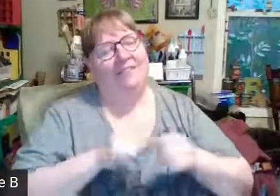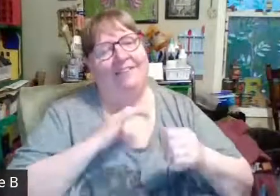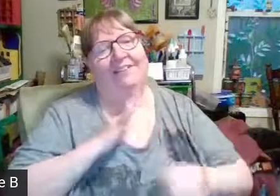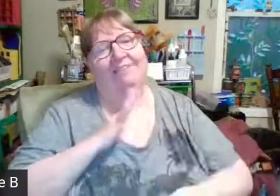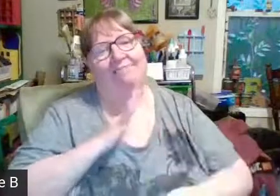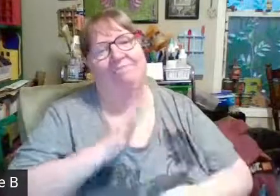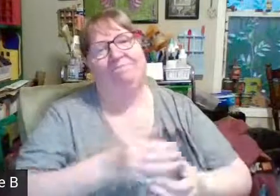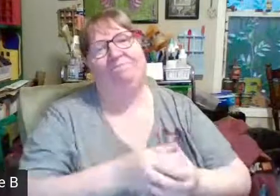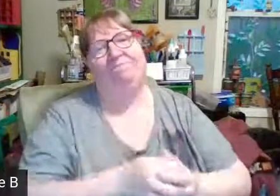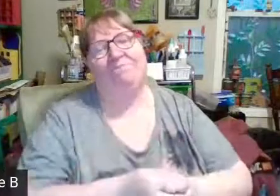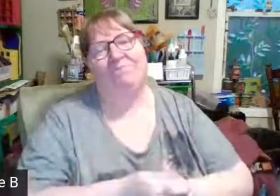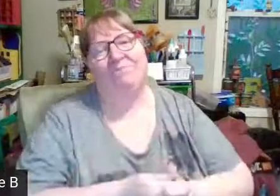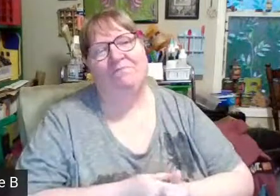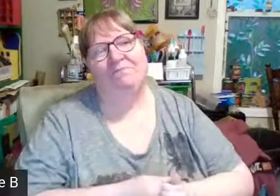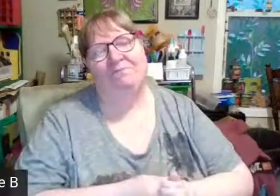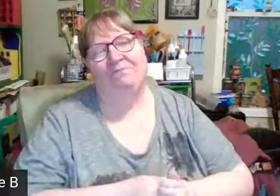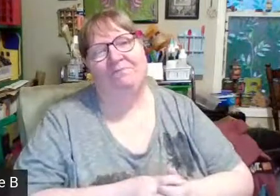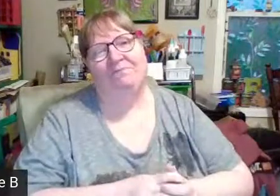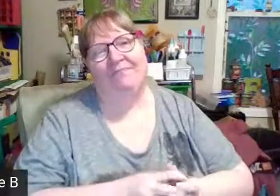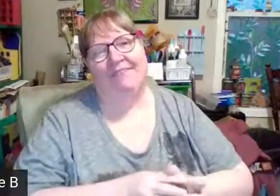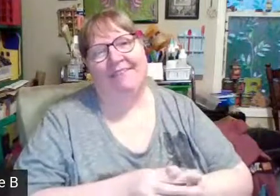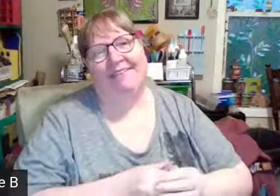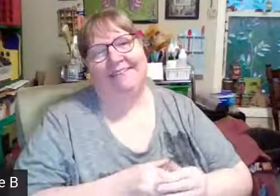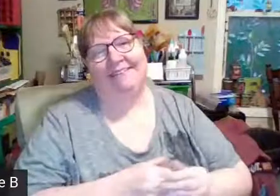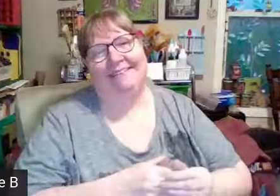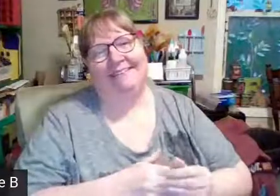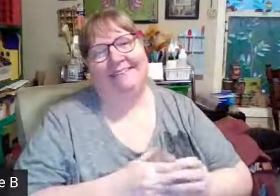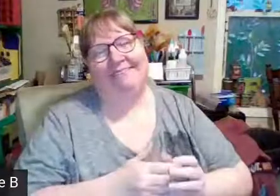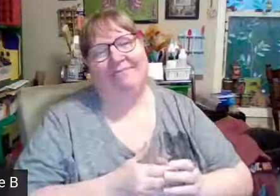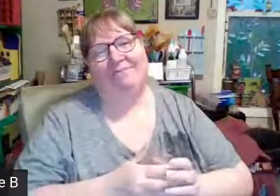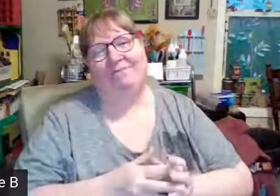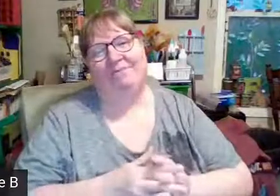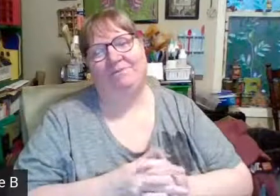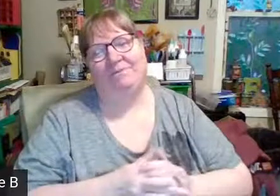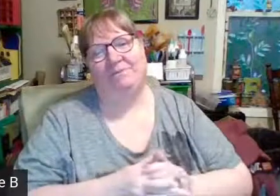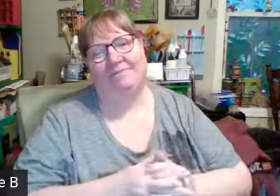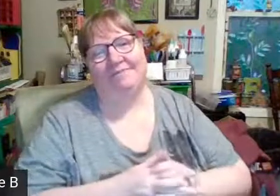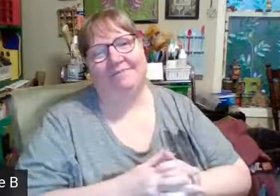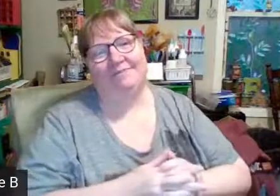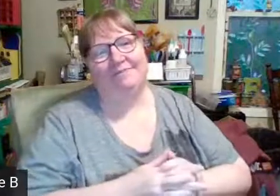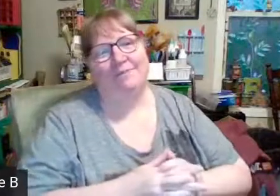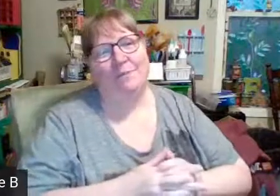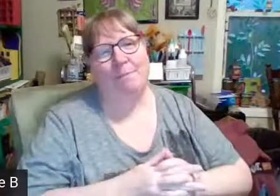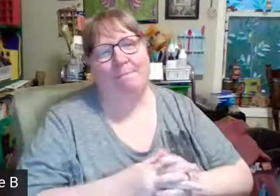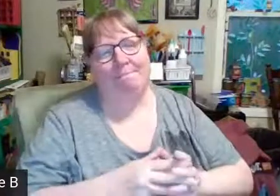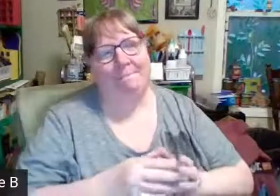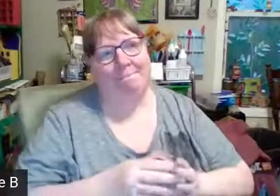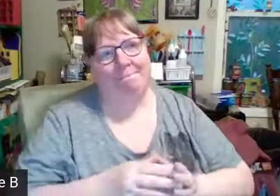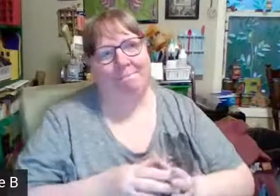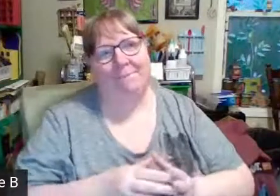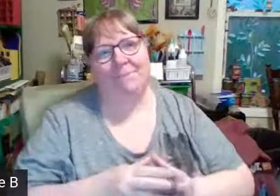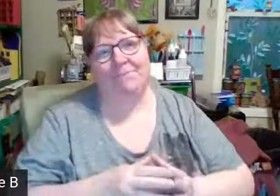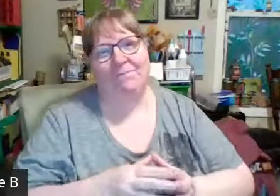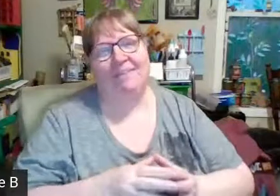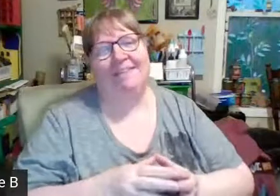But yeah, I want everybody to like it. So I think I might be, you know, too, you know, hard on myself with